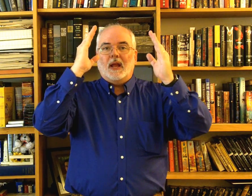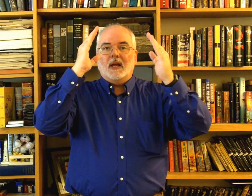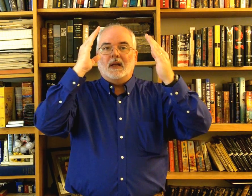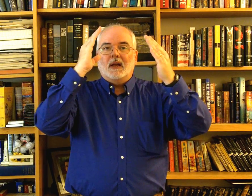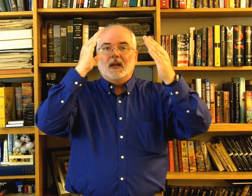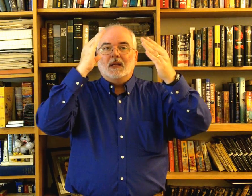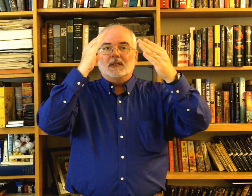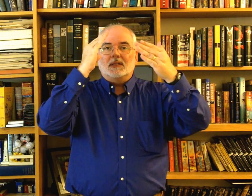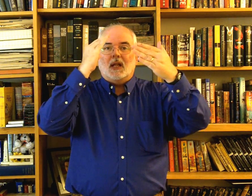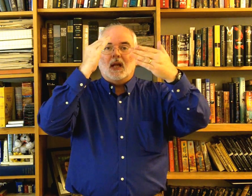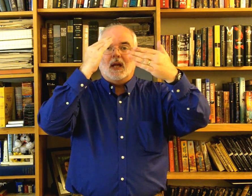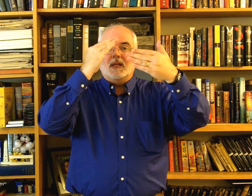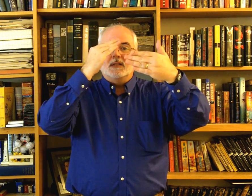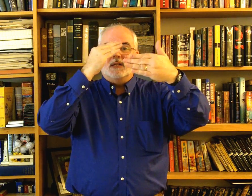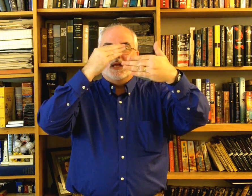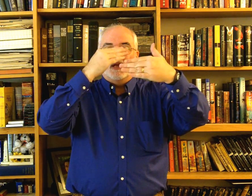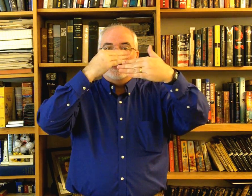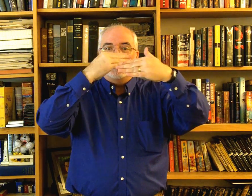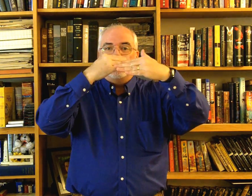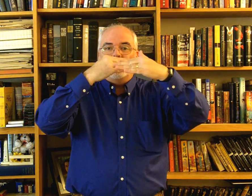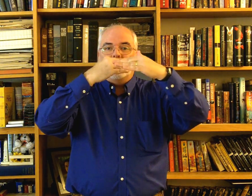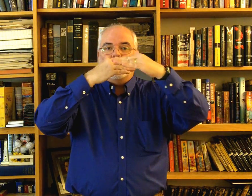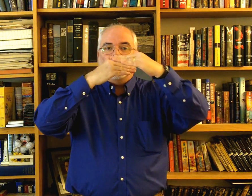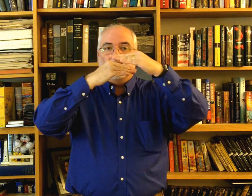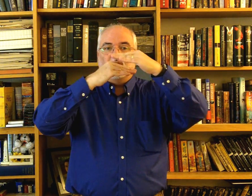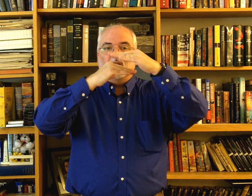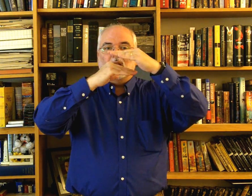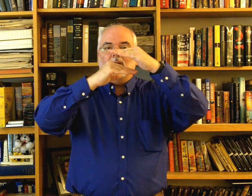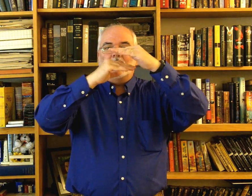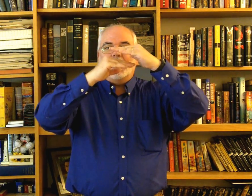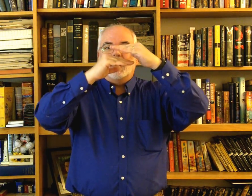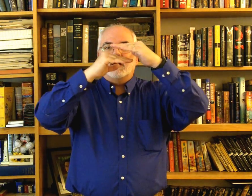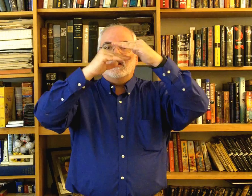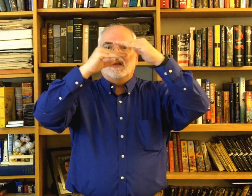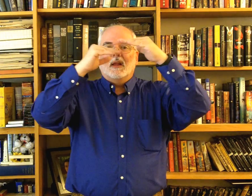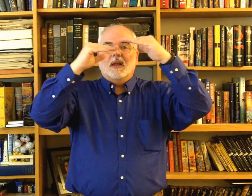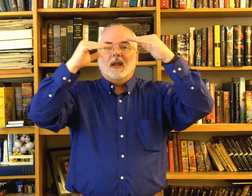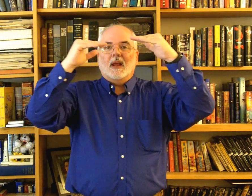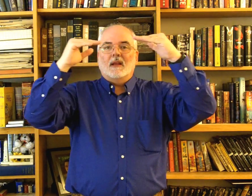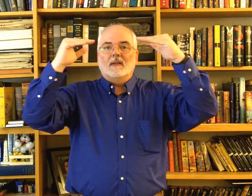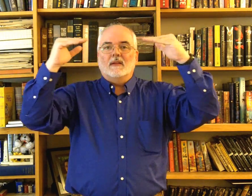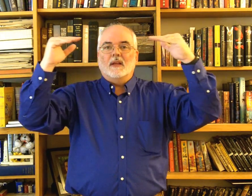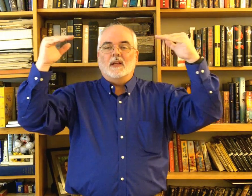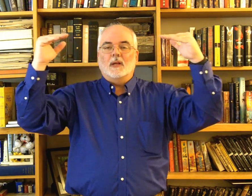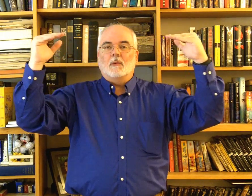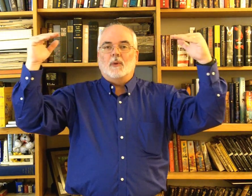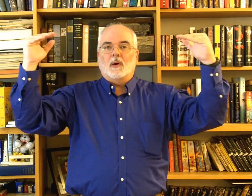hand slides under the left hand, and then they come apart.